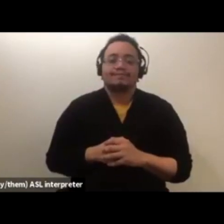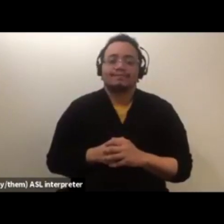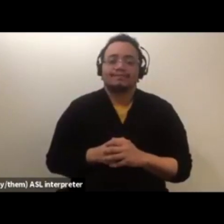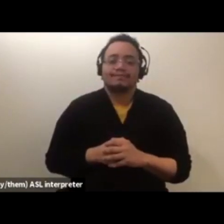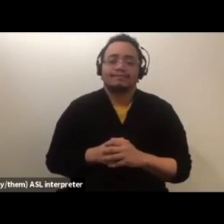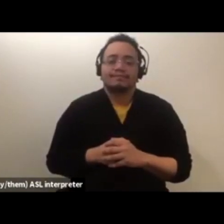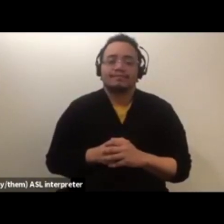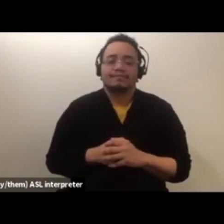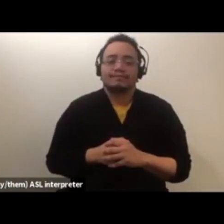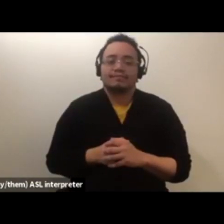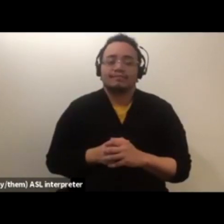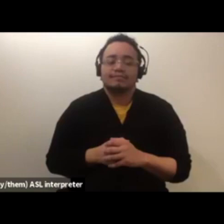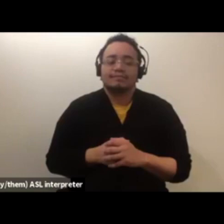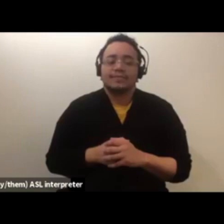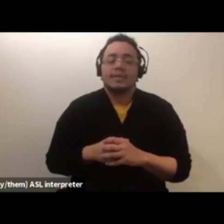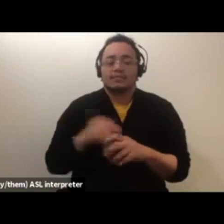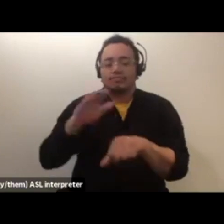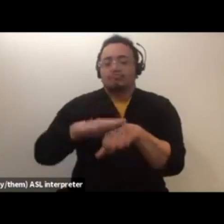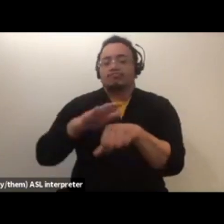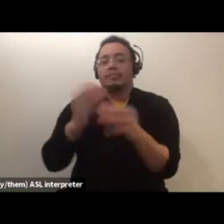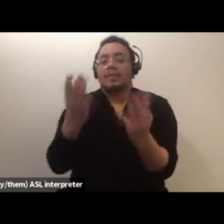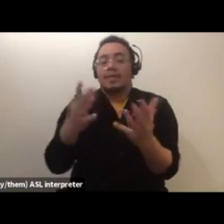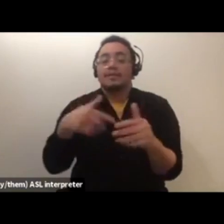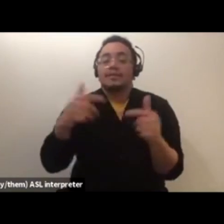We go on to Carson.